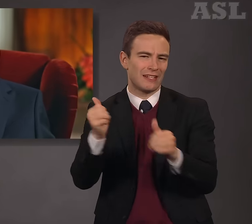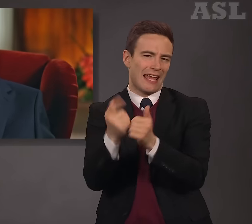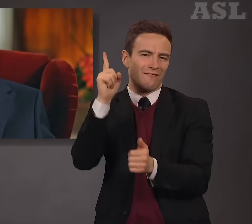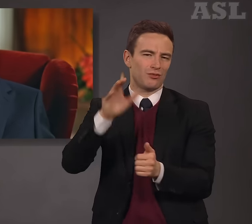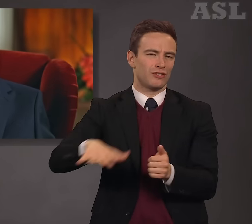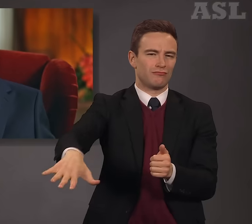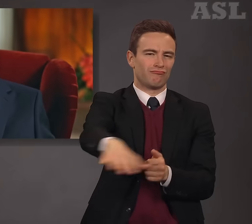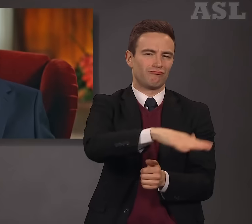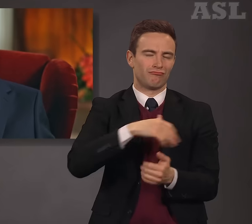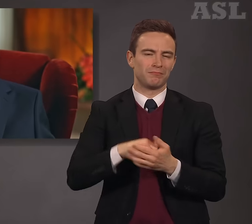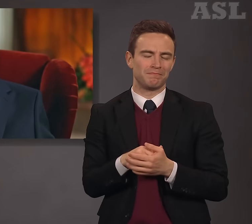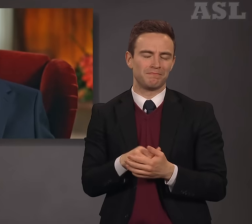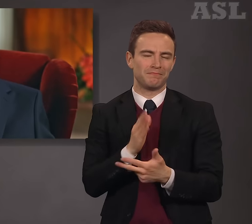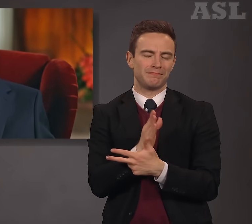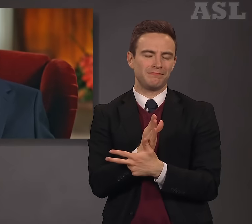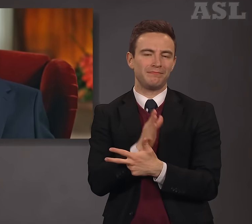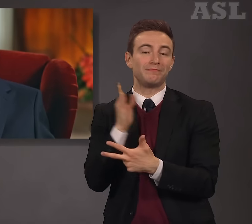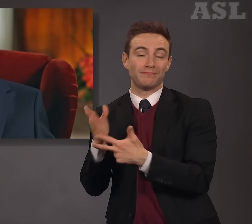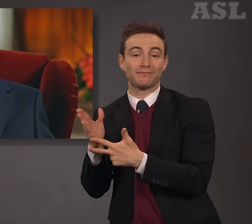Two,